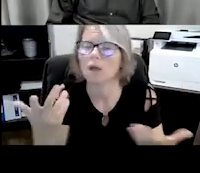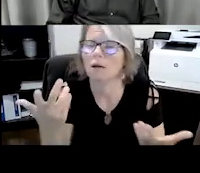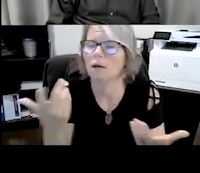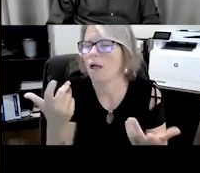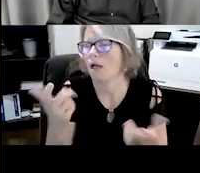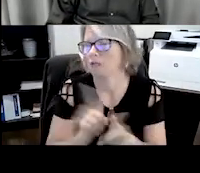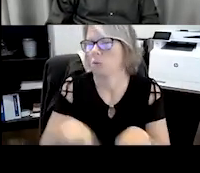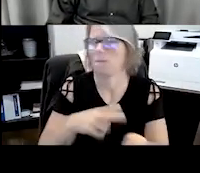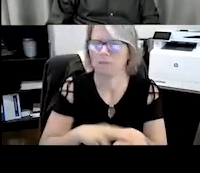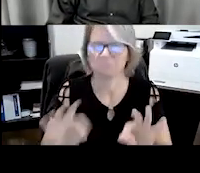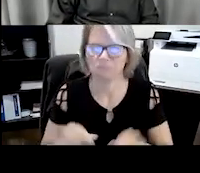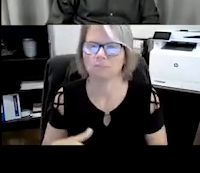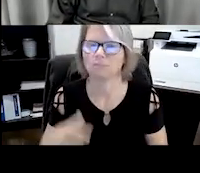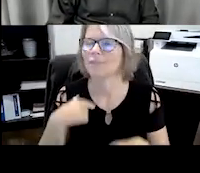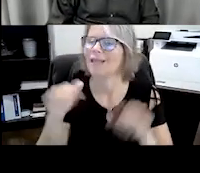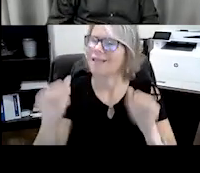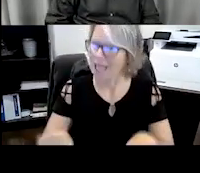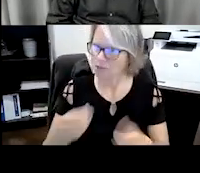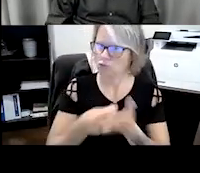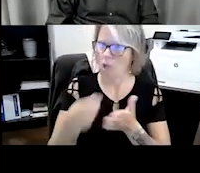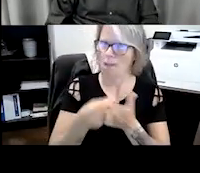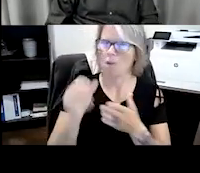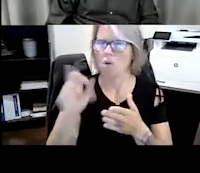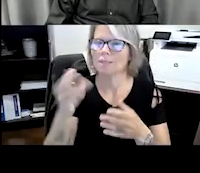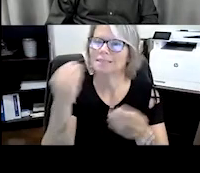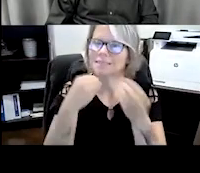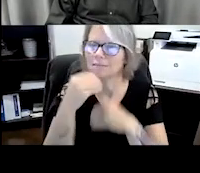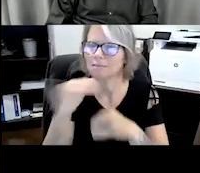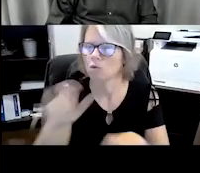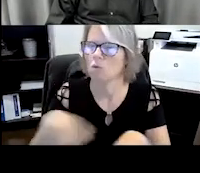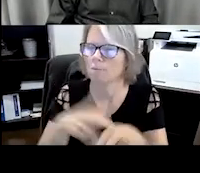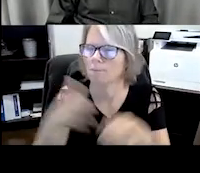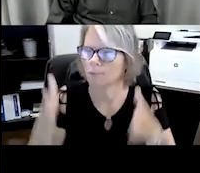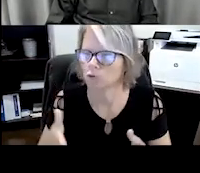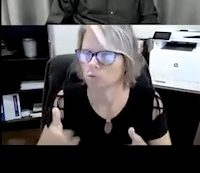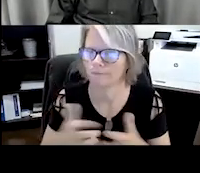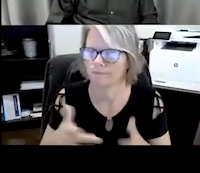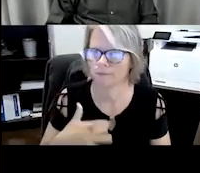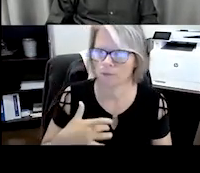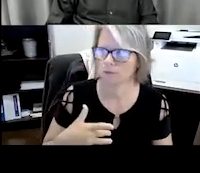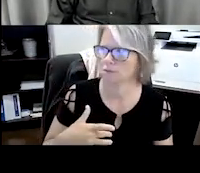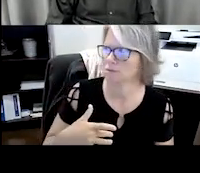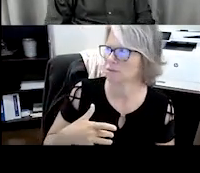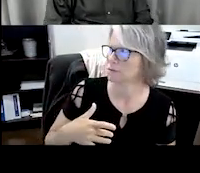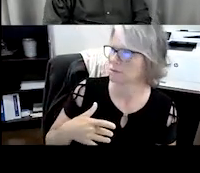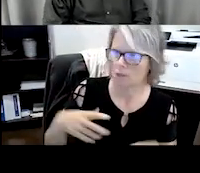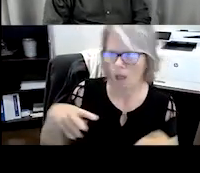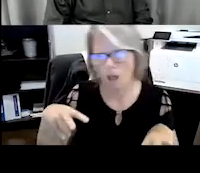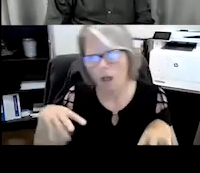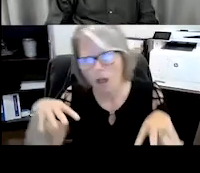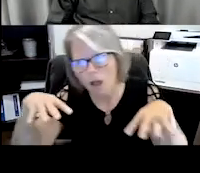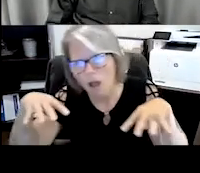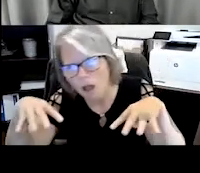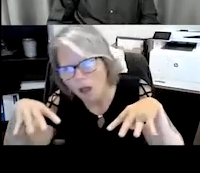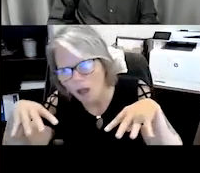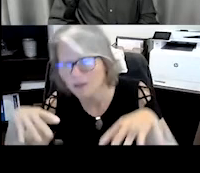us, they know who we are, and they're willing to do what it takes, and they act naturally around us. When an establishment is